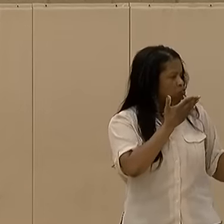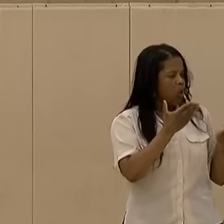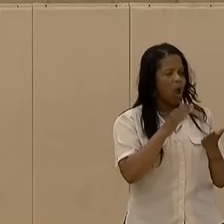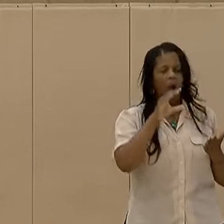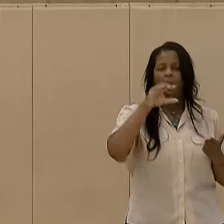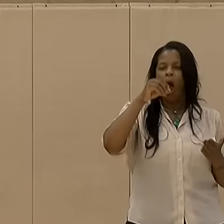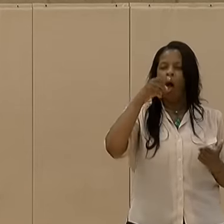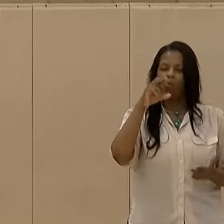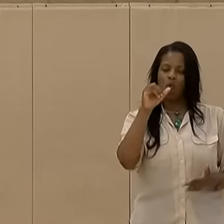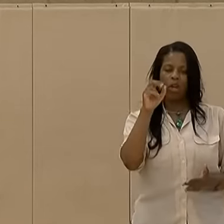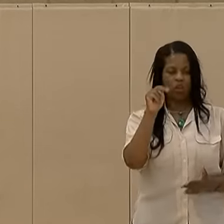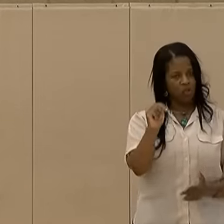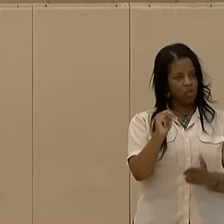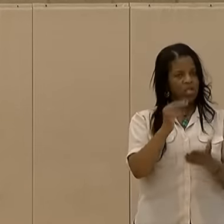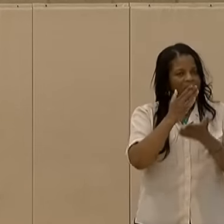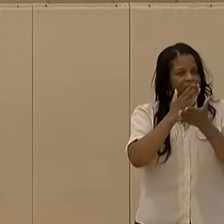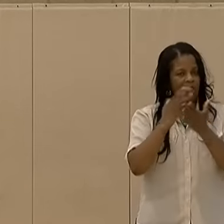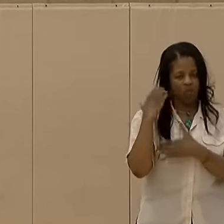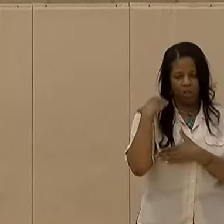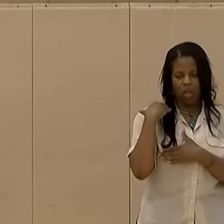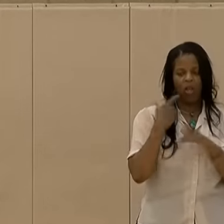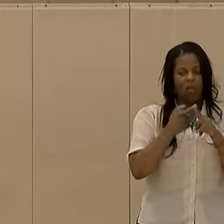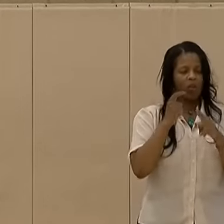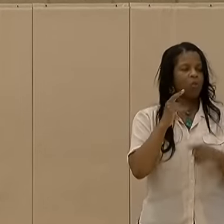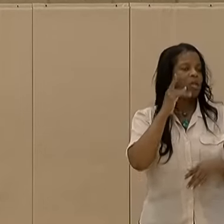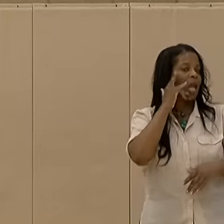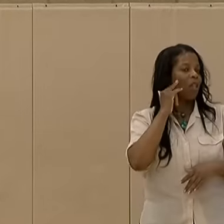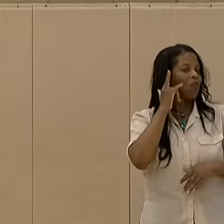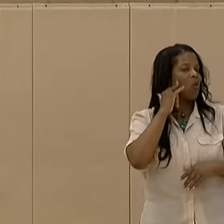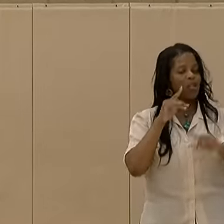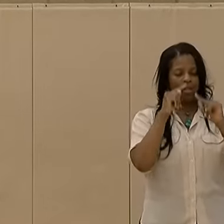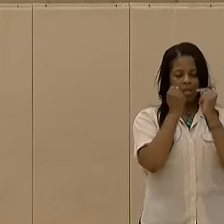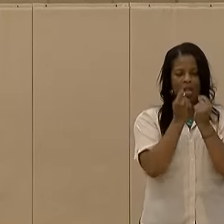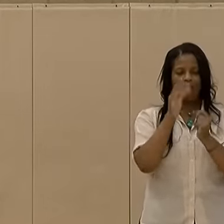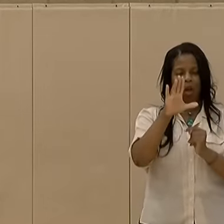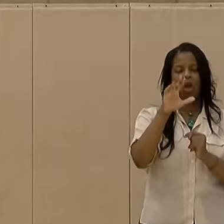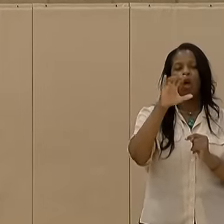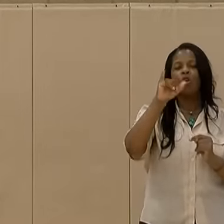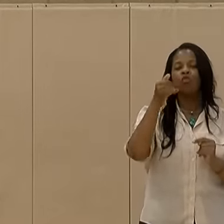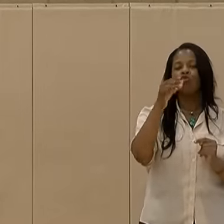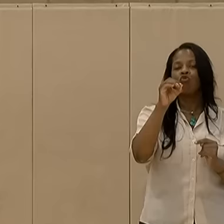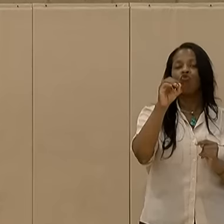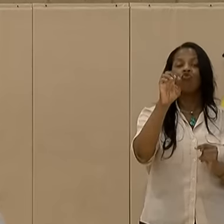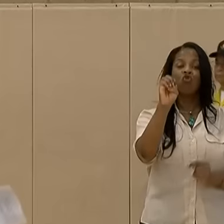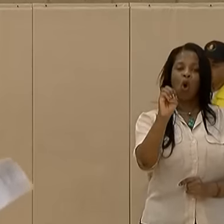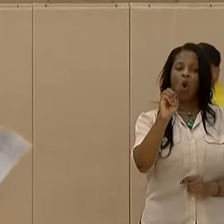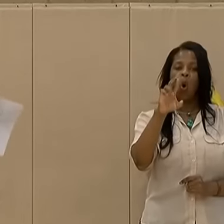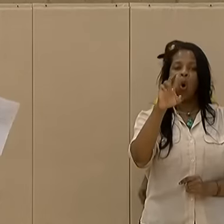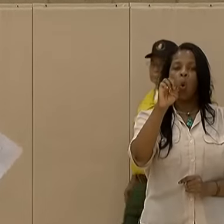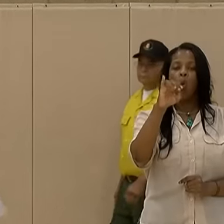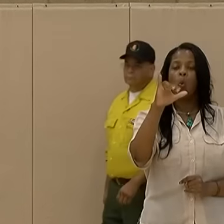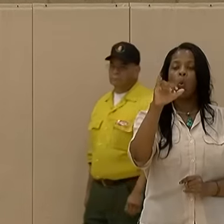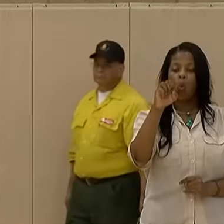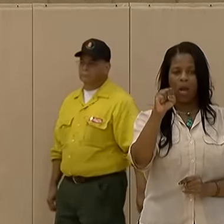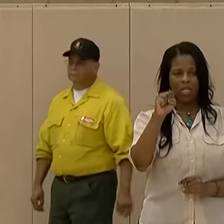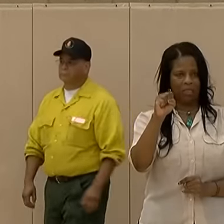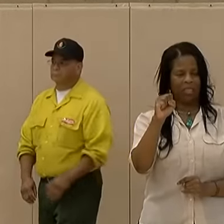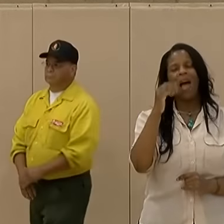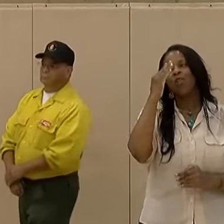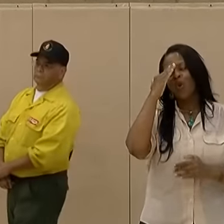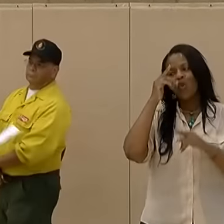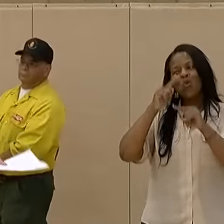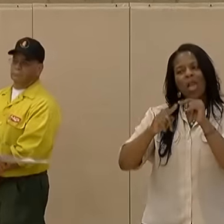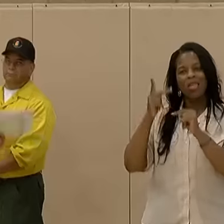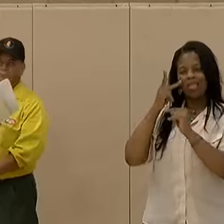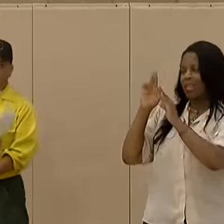operations section chief from California Incident Management Team 5. Joe Reyes is gonna come up here, and we've got a map, and I know you can't see it, but it's